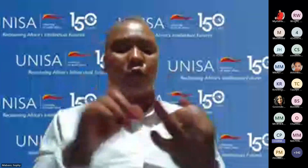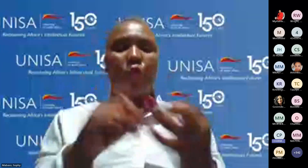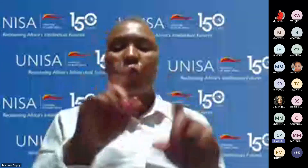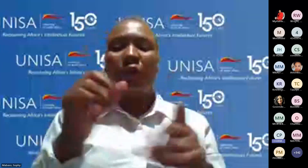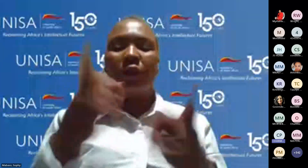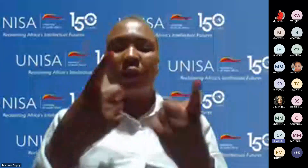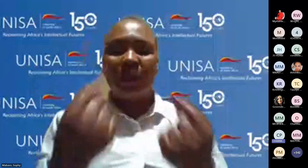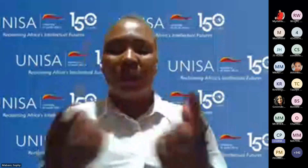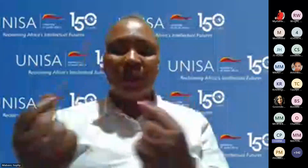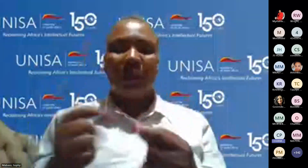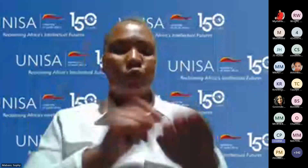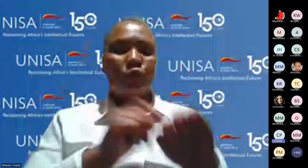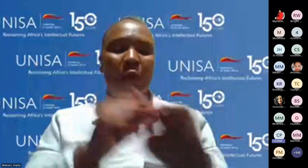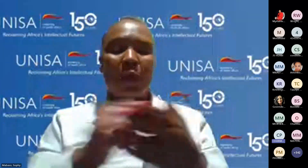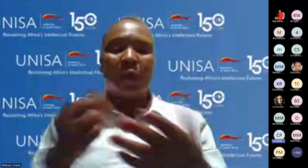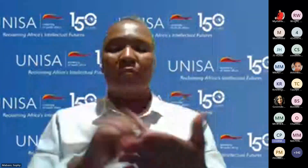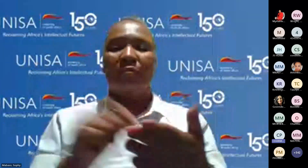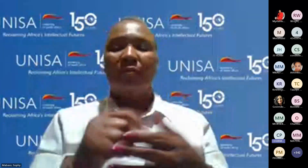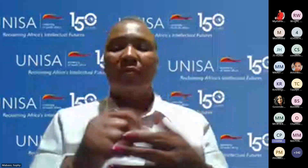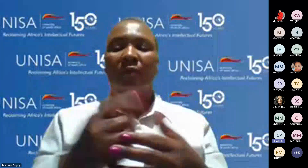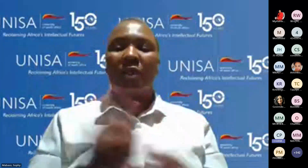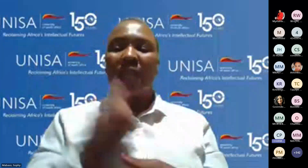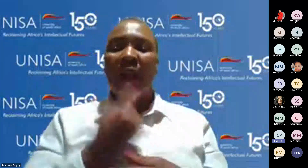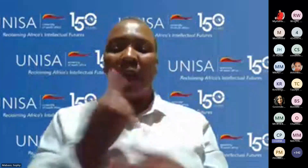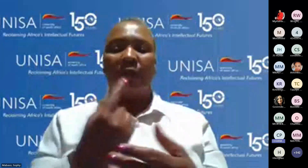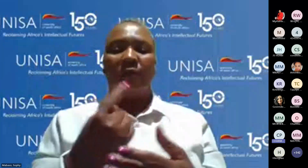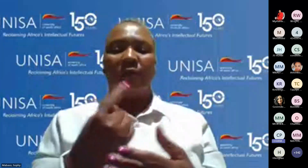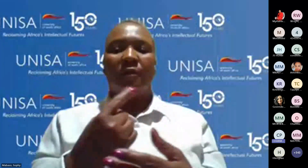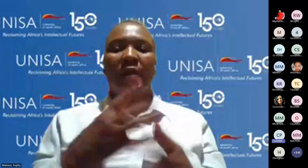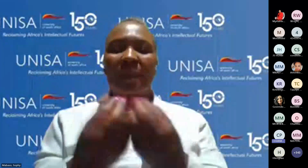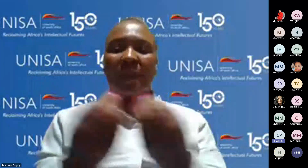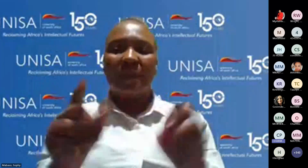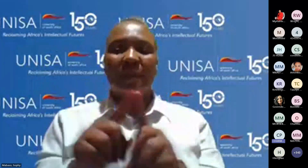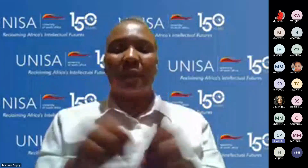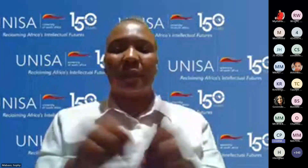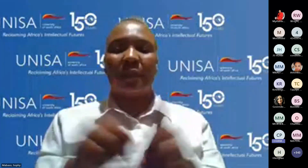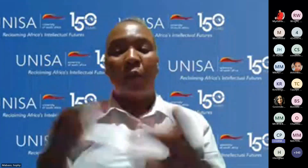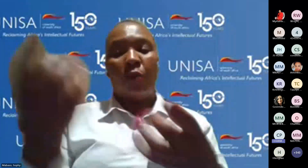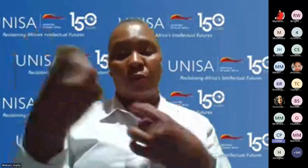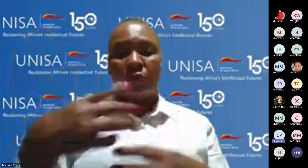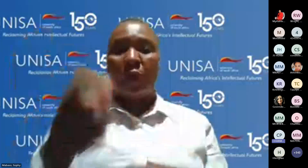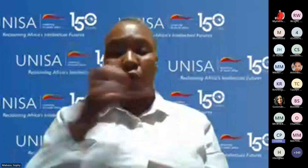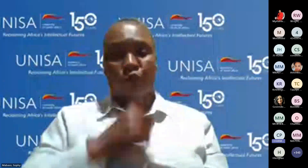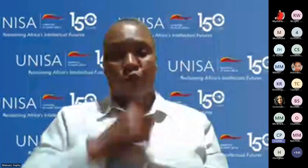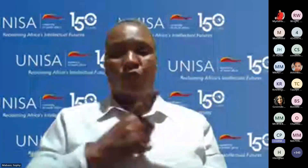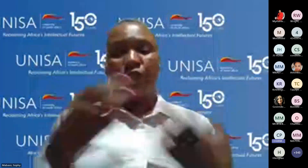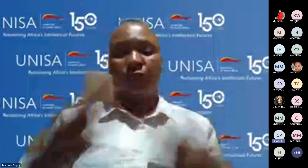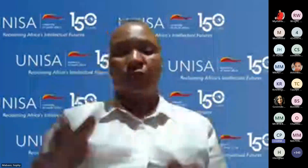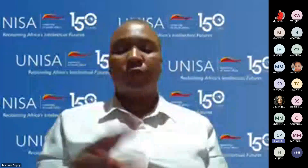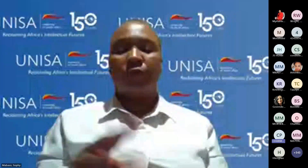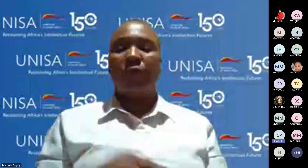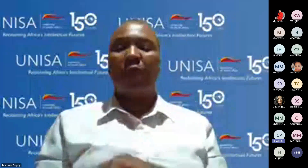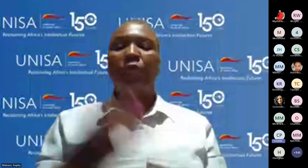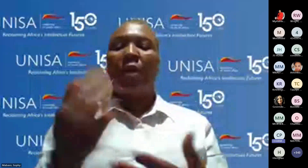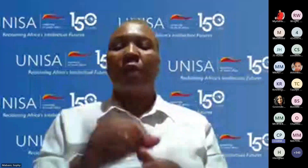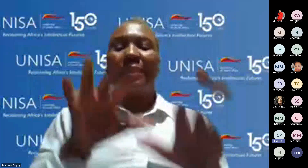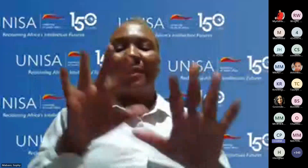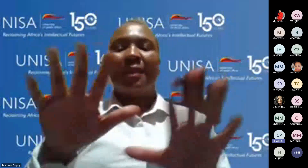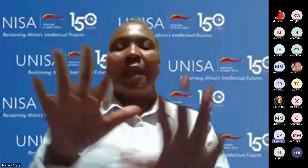far, send a photo of yourself, things like that. That's what I was told. But that we only have 10 minutes